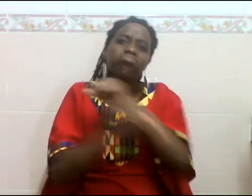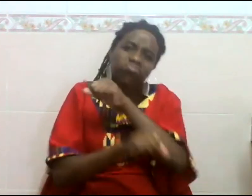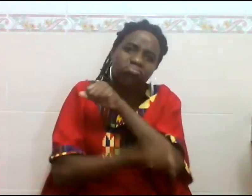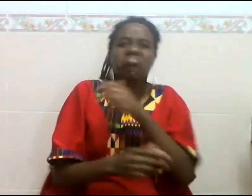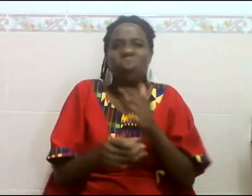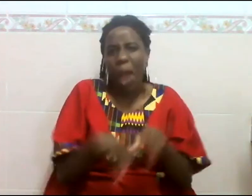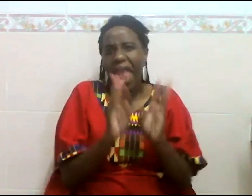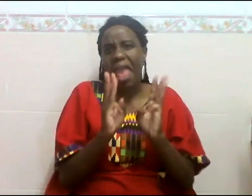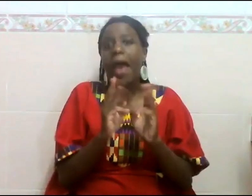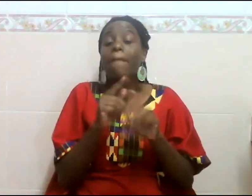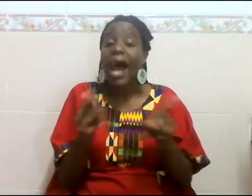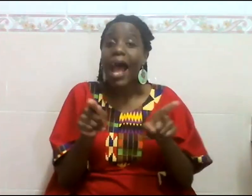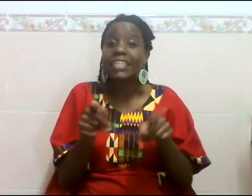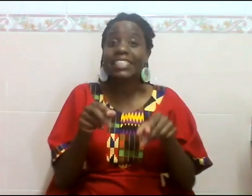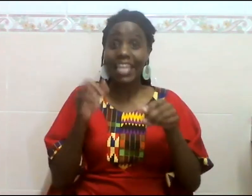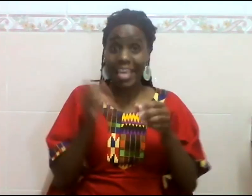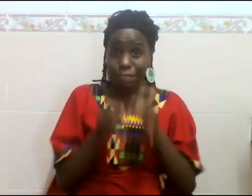collaborate with people who can